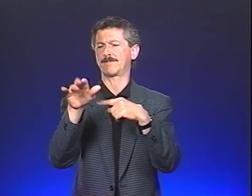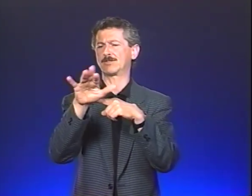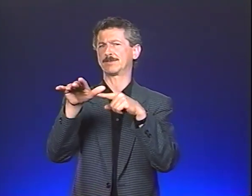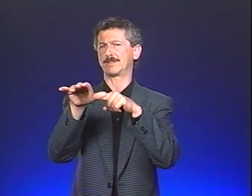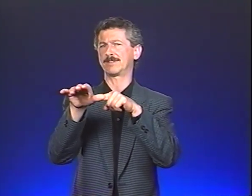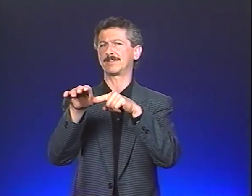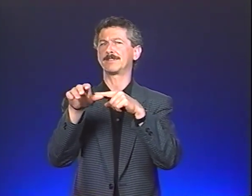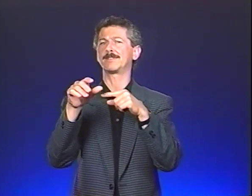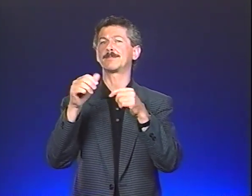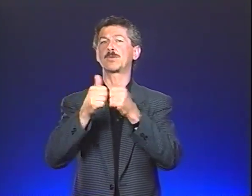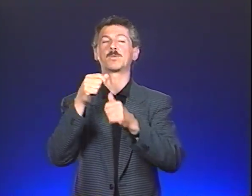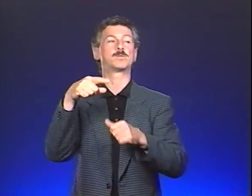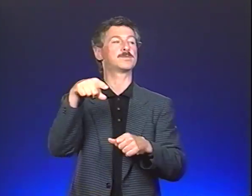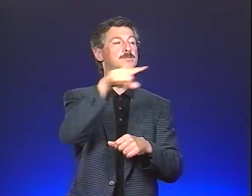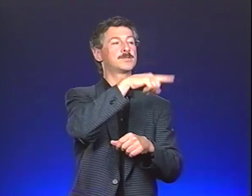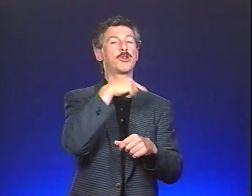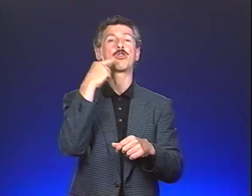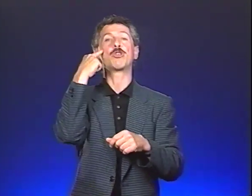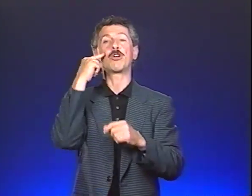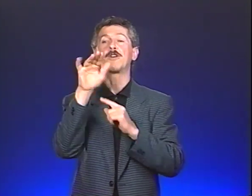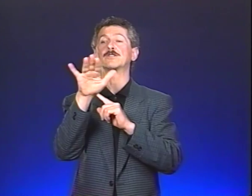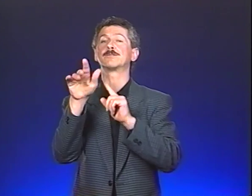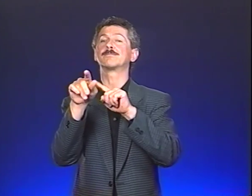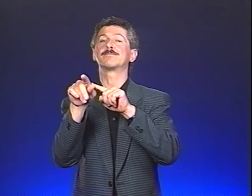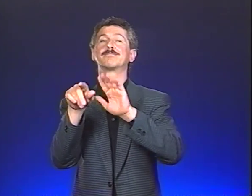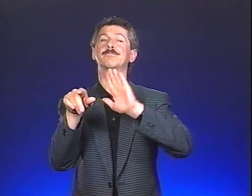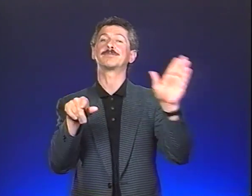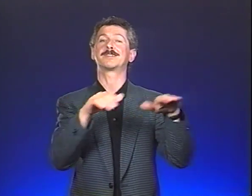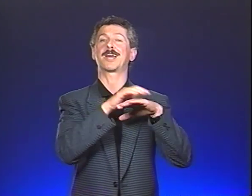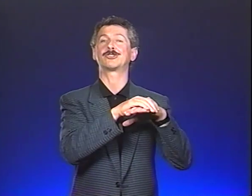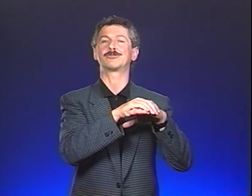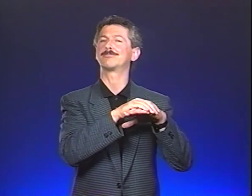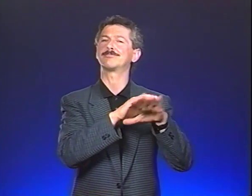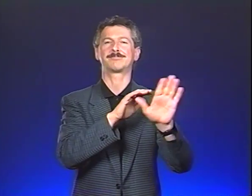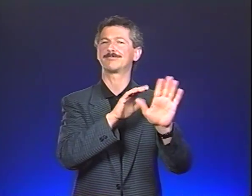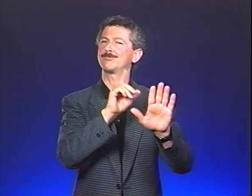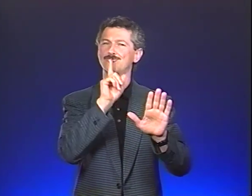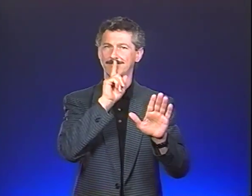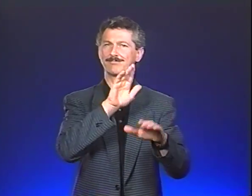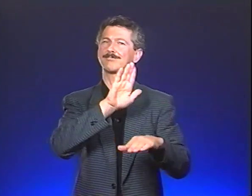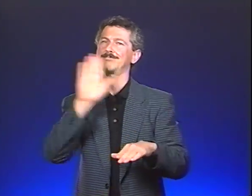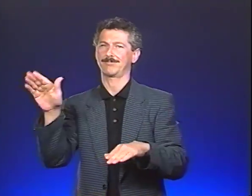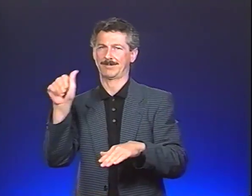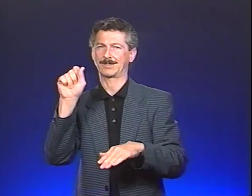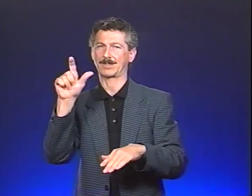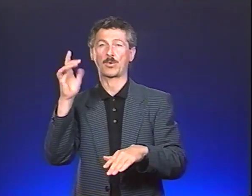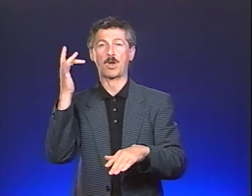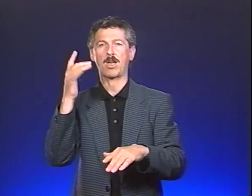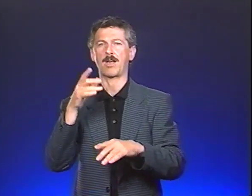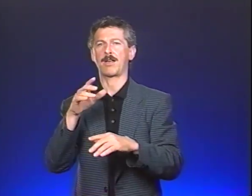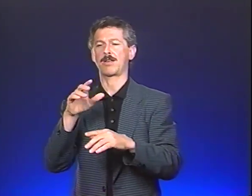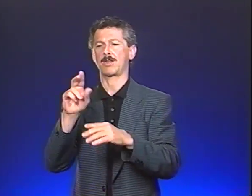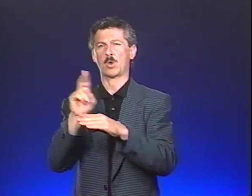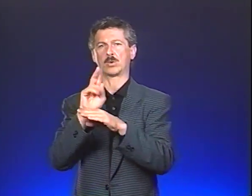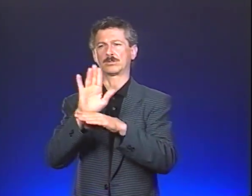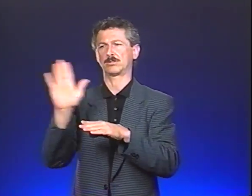Let me talk about fingerspelling briefly. Historically, people have assumed that fingerspelling was English on the